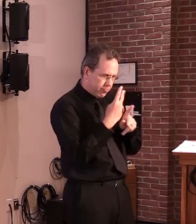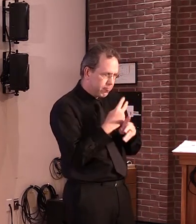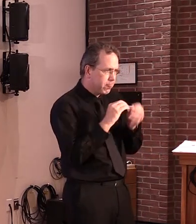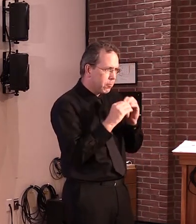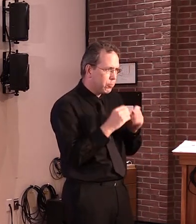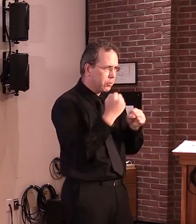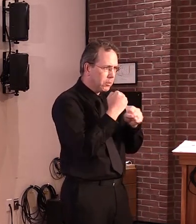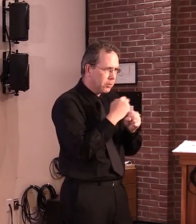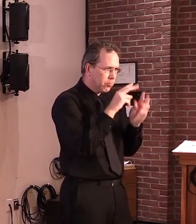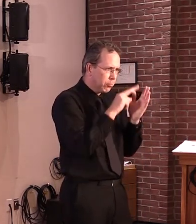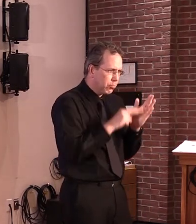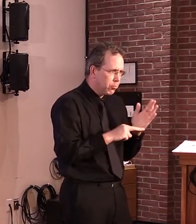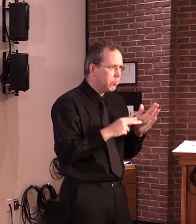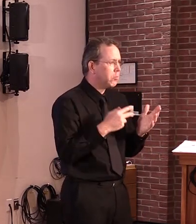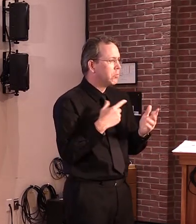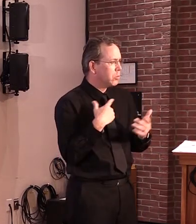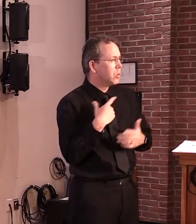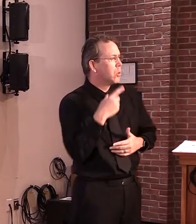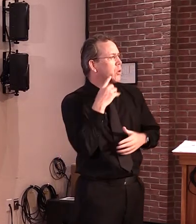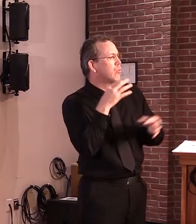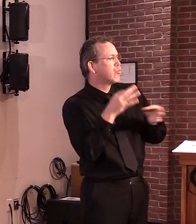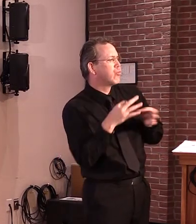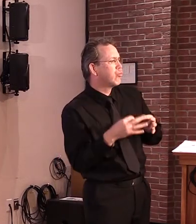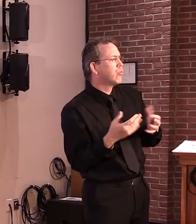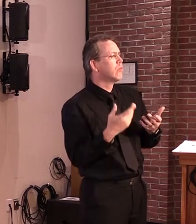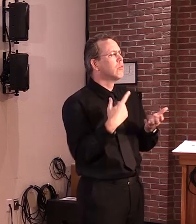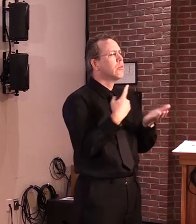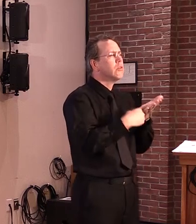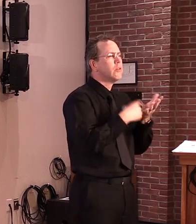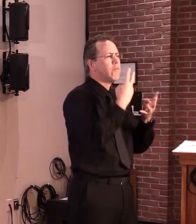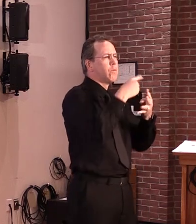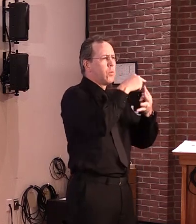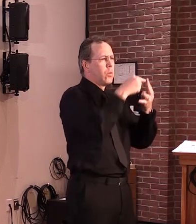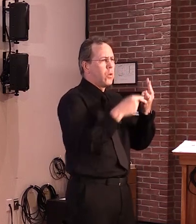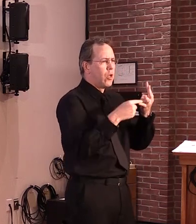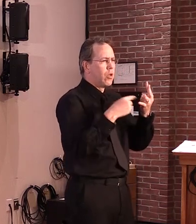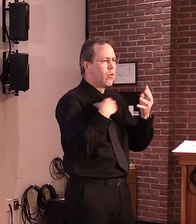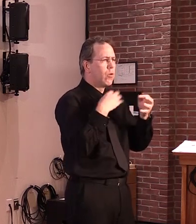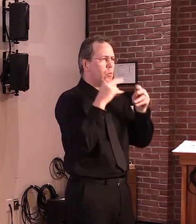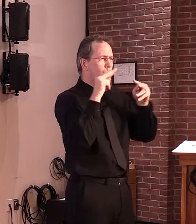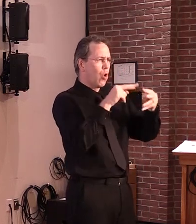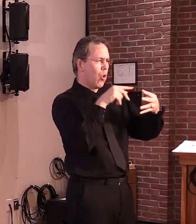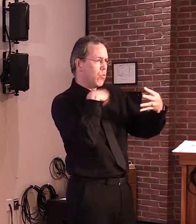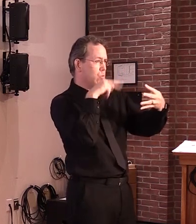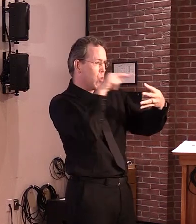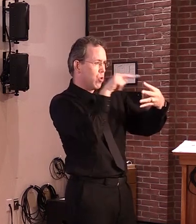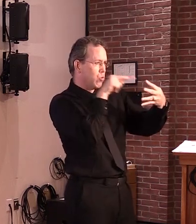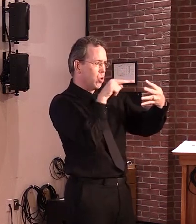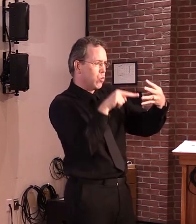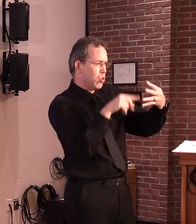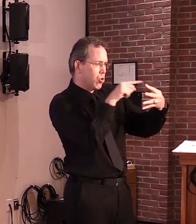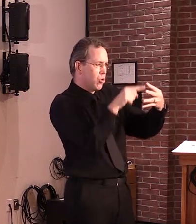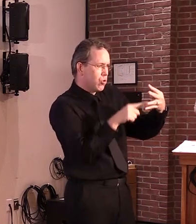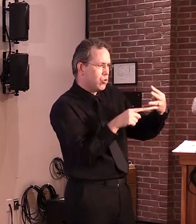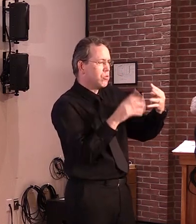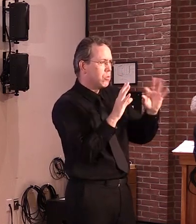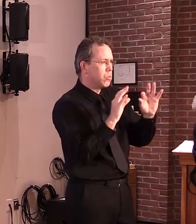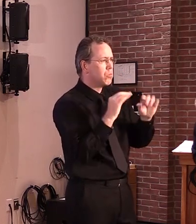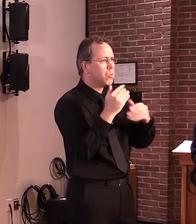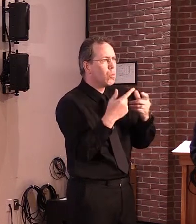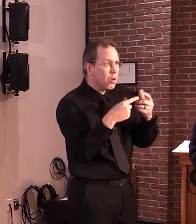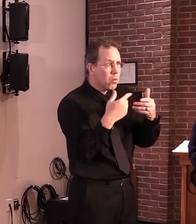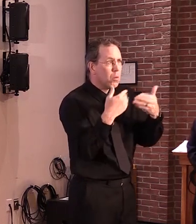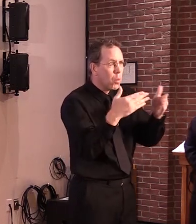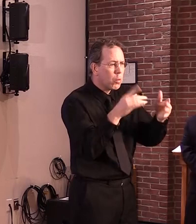trends, and then we'll discuss the four key trends that we are following as we continue to reopen Vermont. I